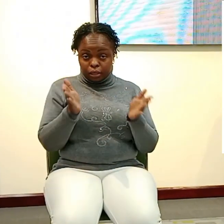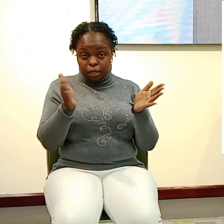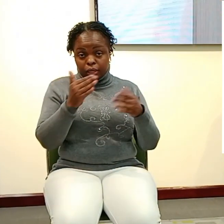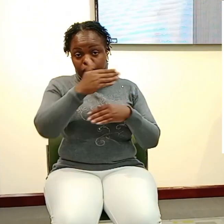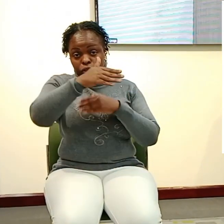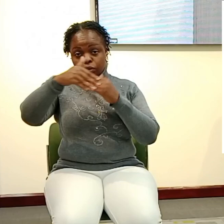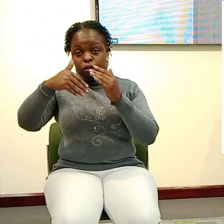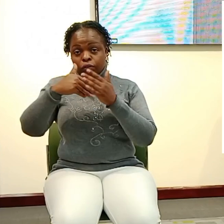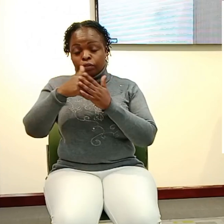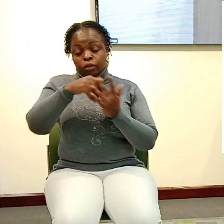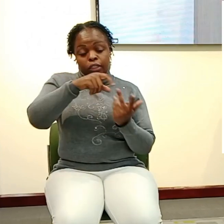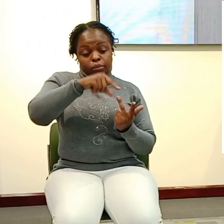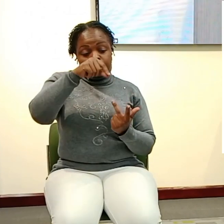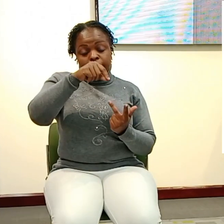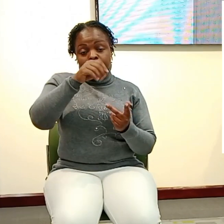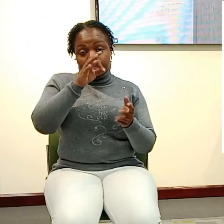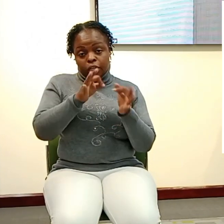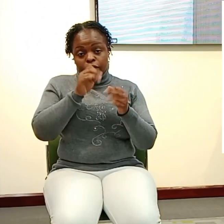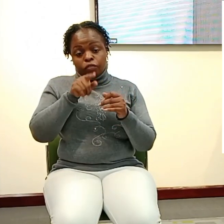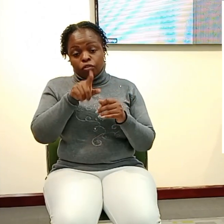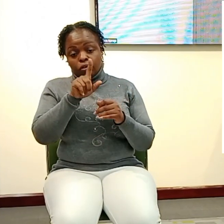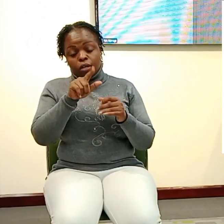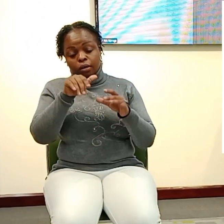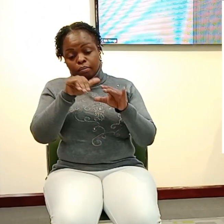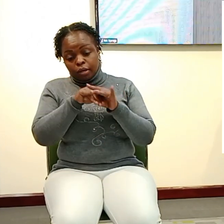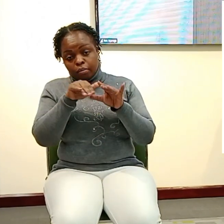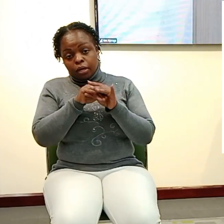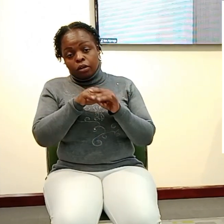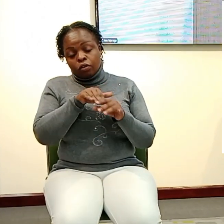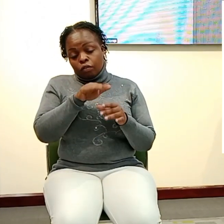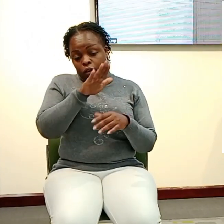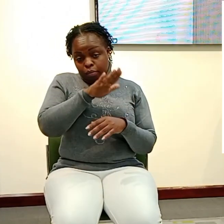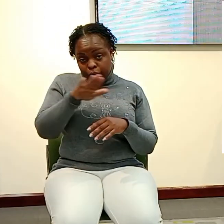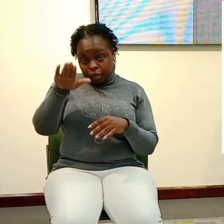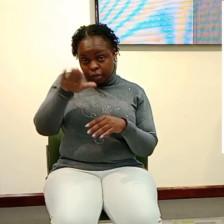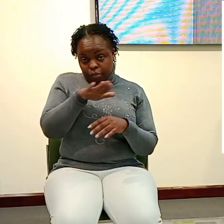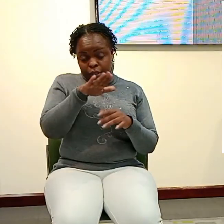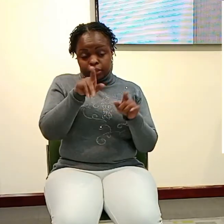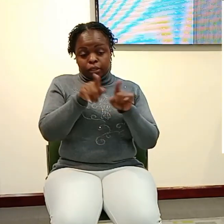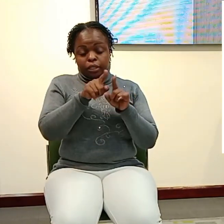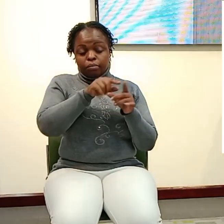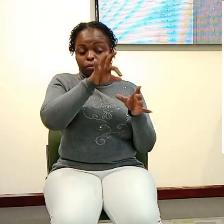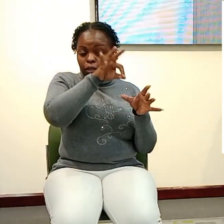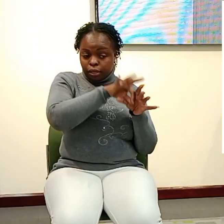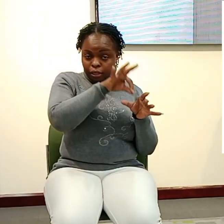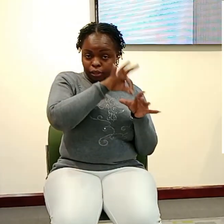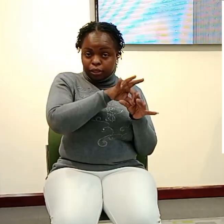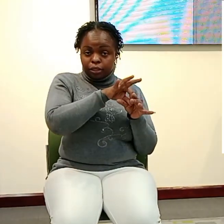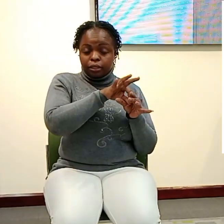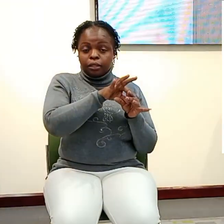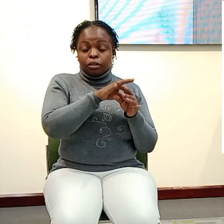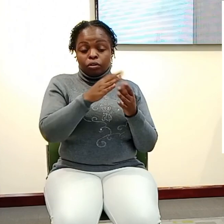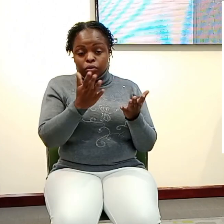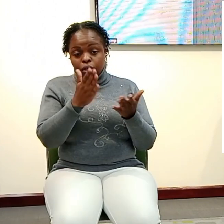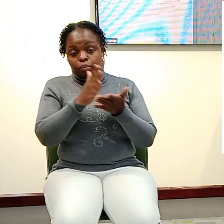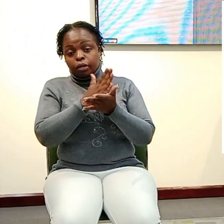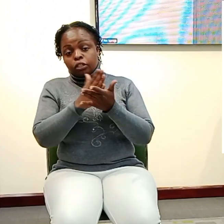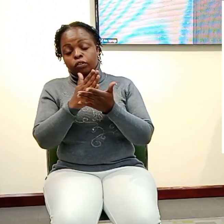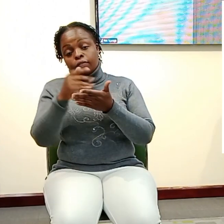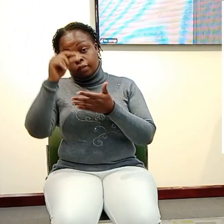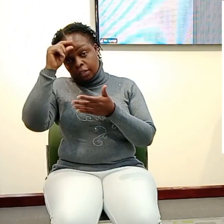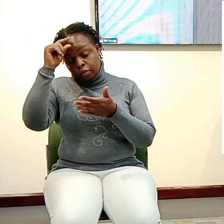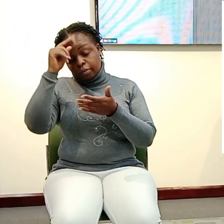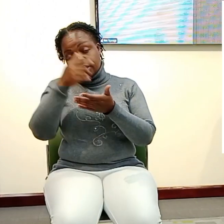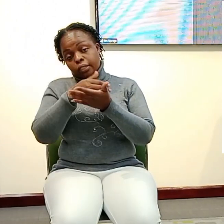you, especially those of you who are members of parliament and elected and part of the government